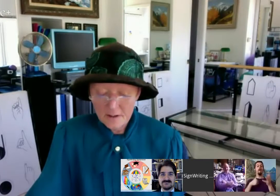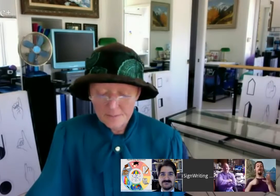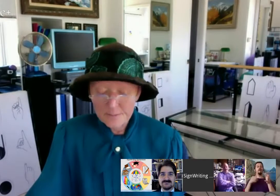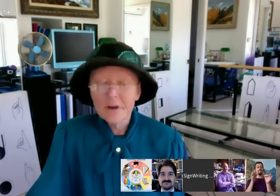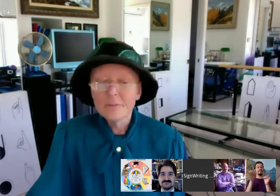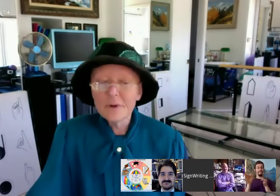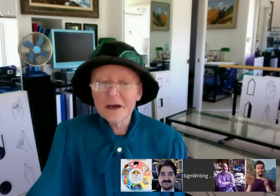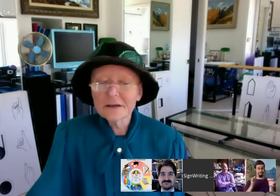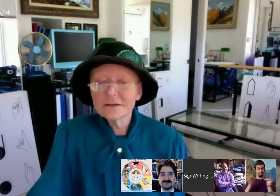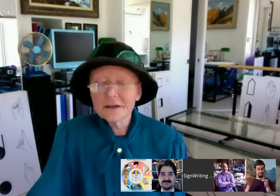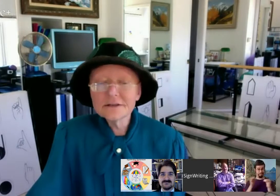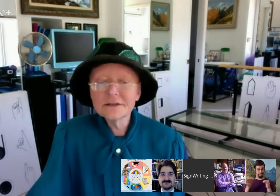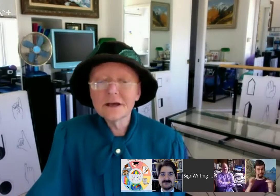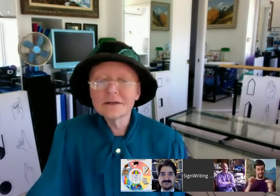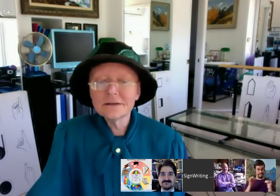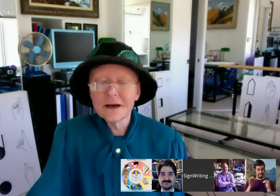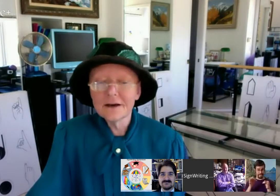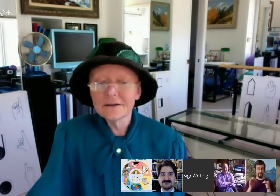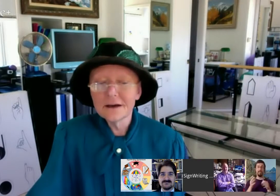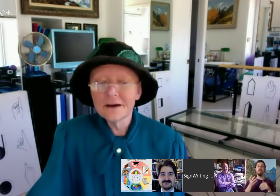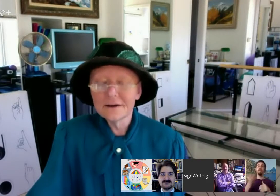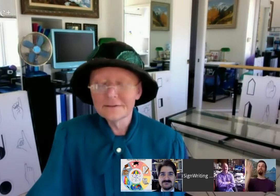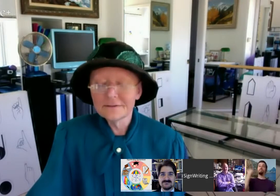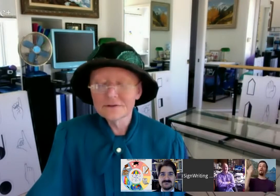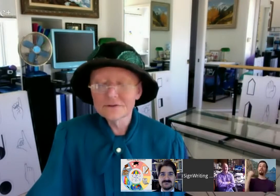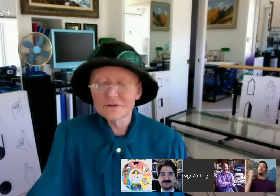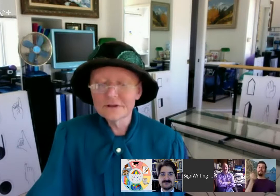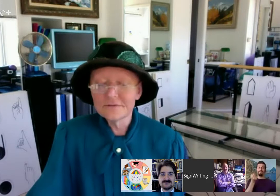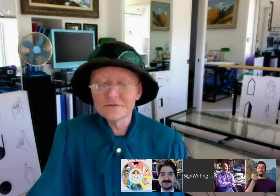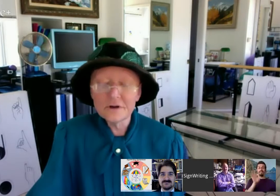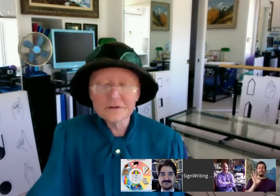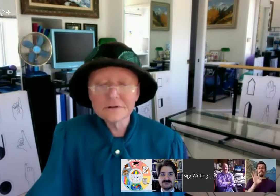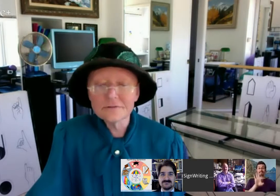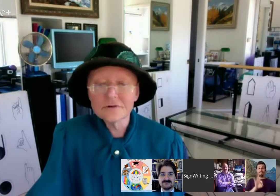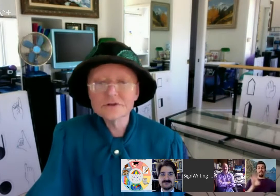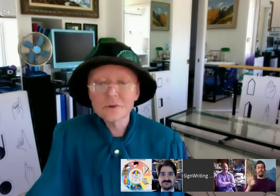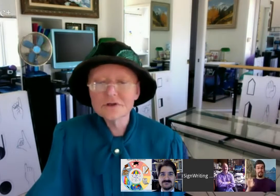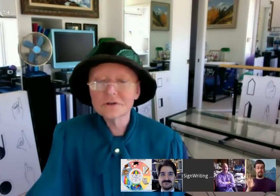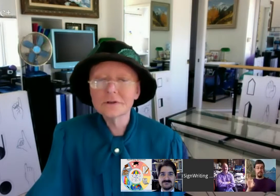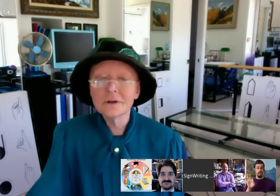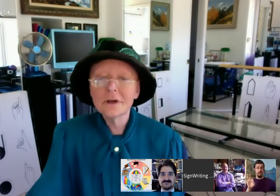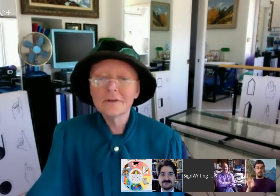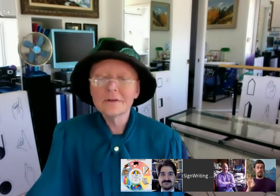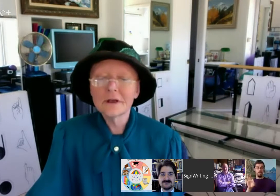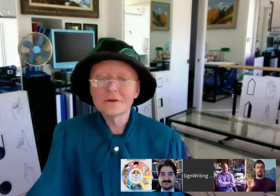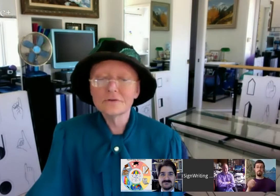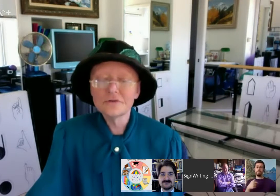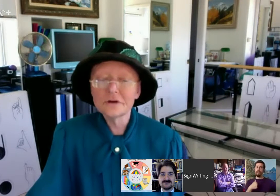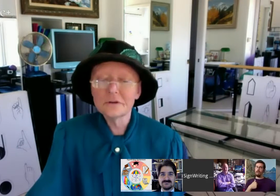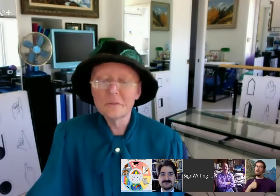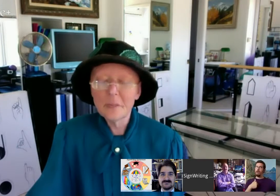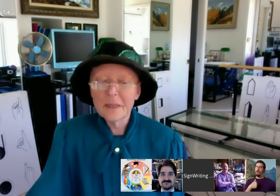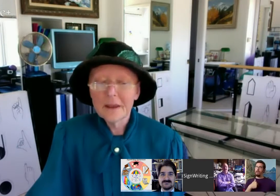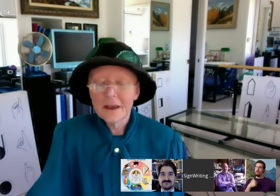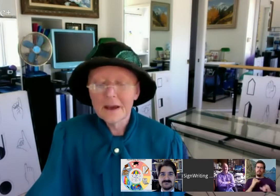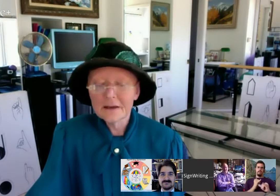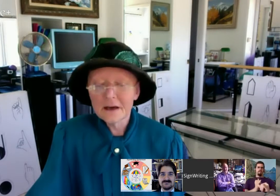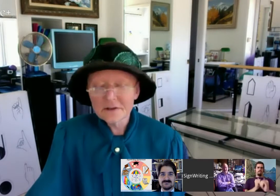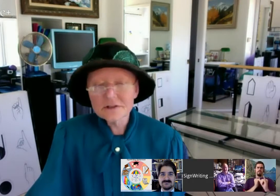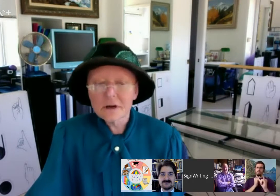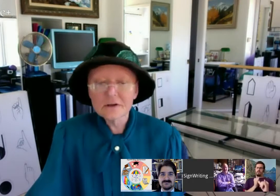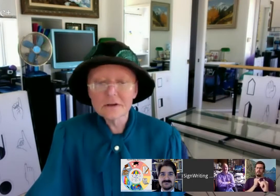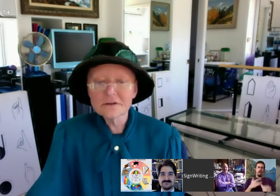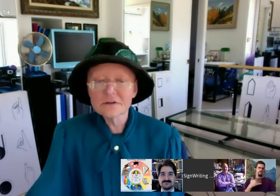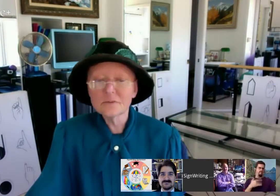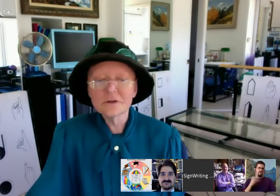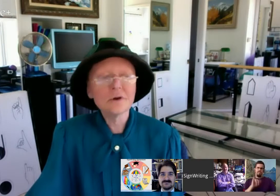that back in 1999, I certainly felt the frustration that you feel.